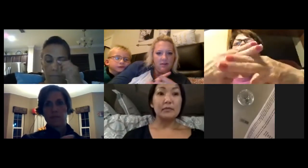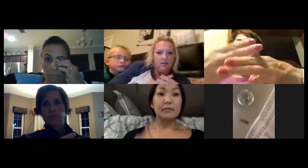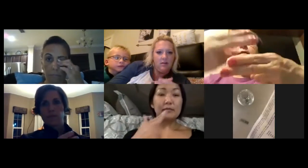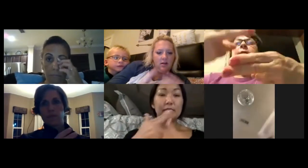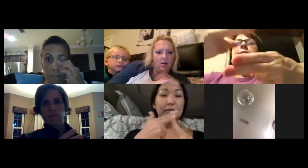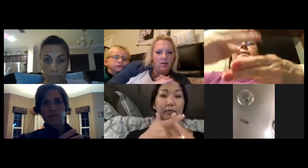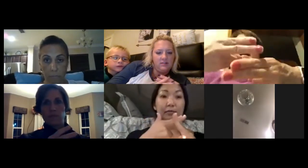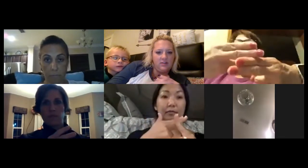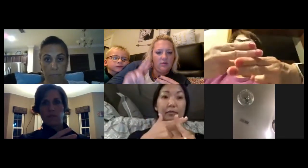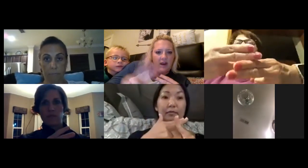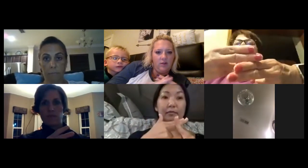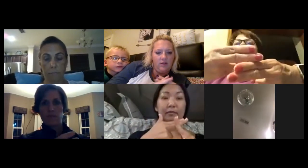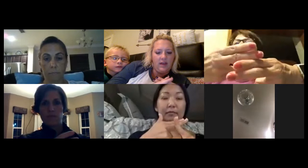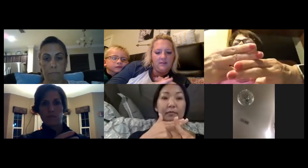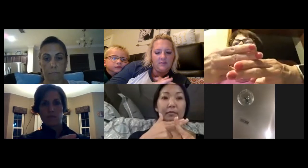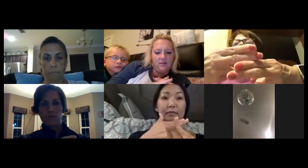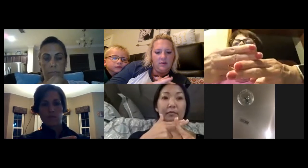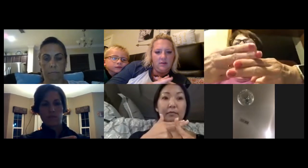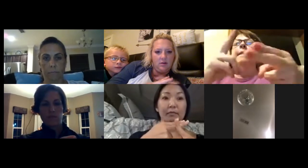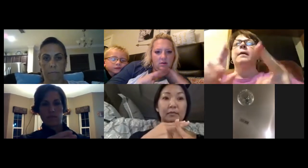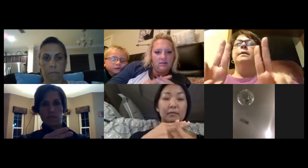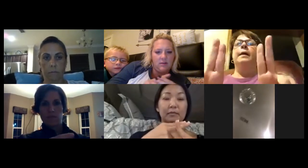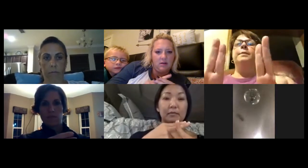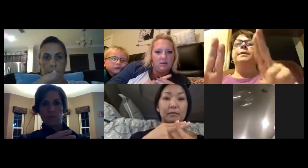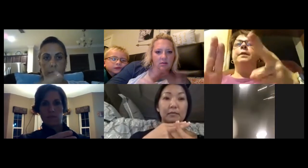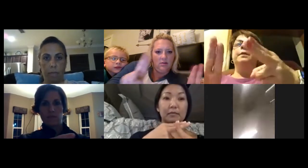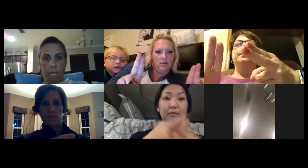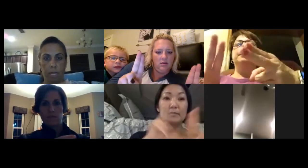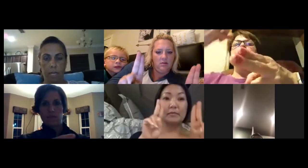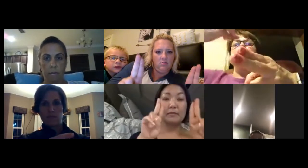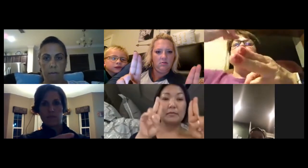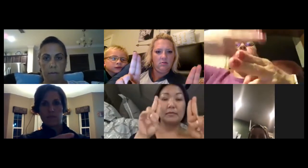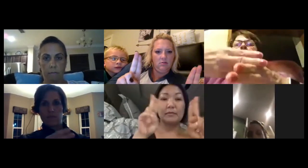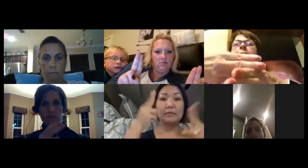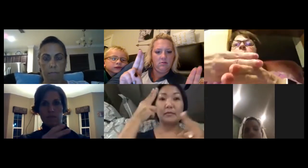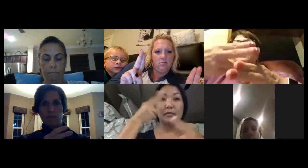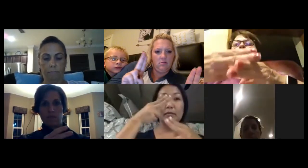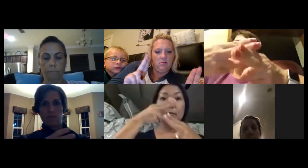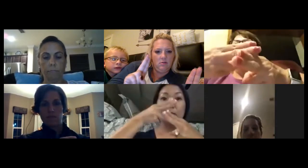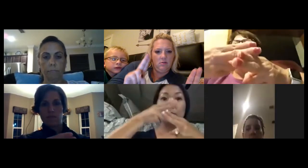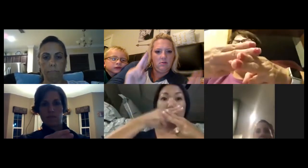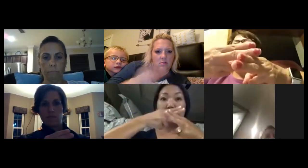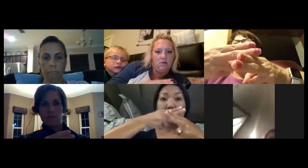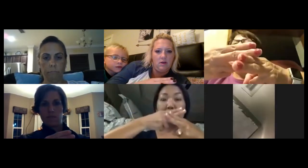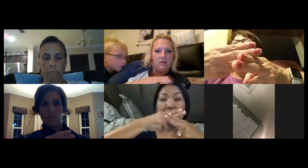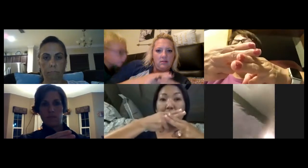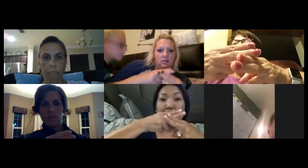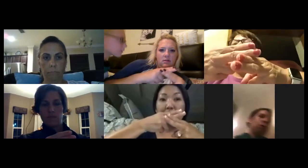my name. So is it right over left? Or Yep. So it's the right one goes on top of the other one. Okay. Like